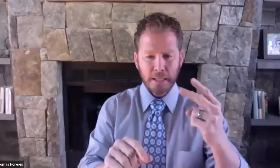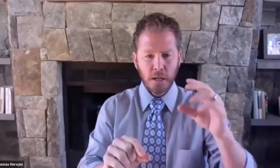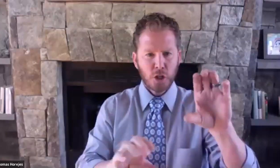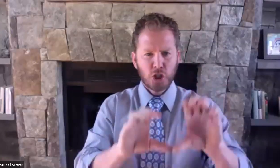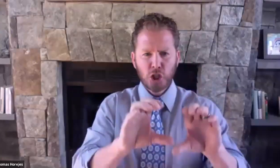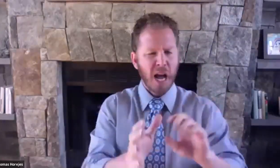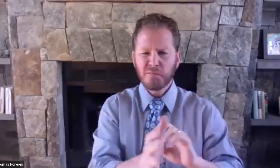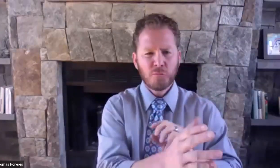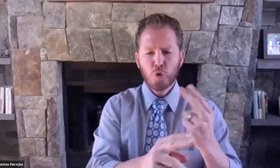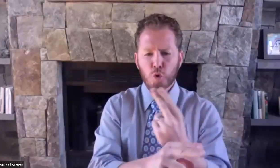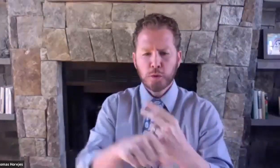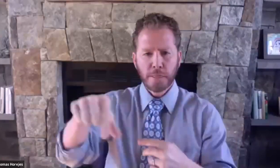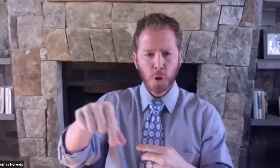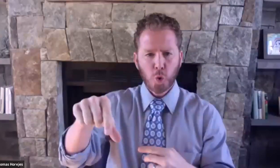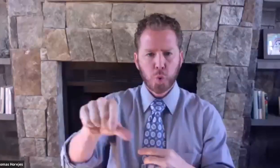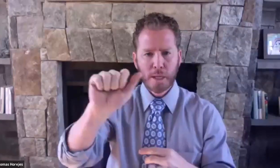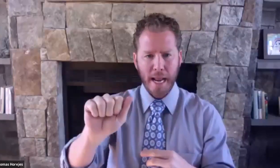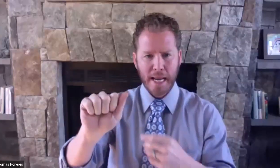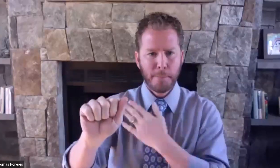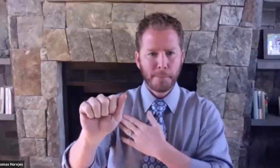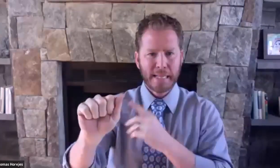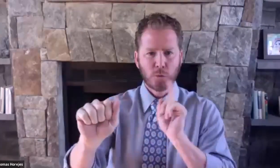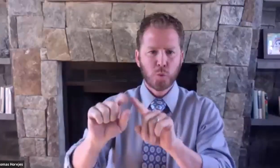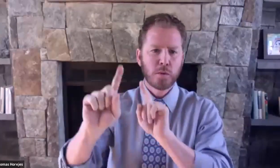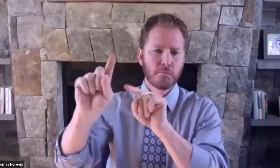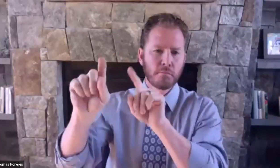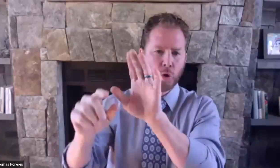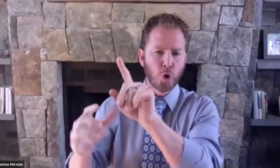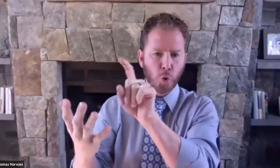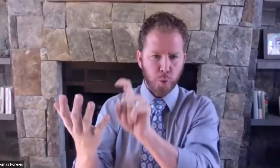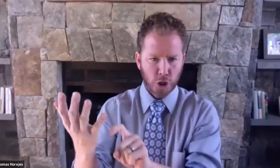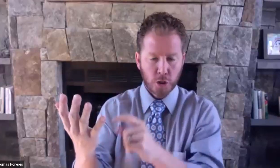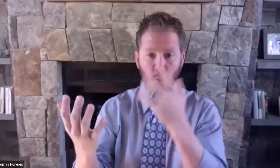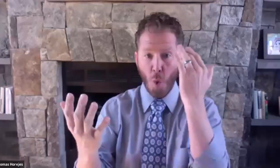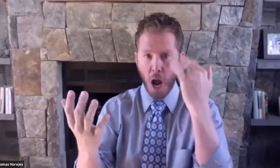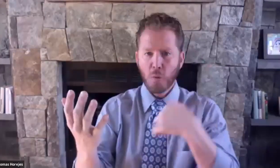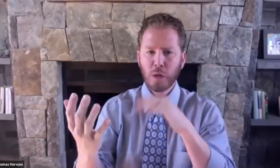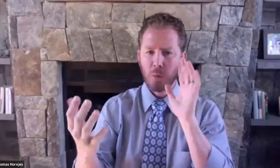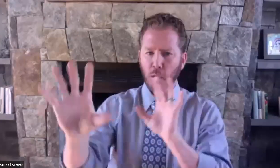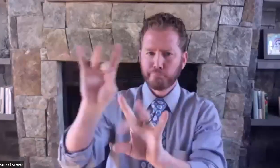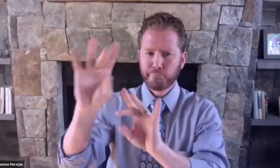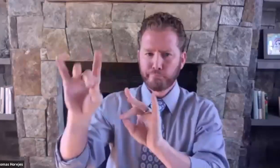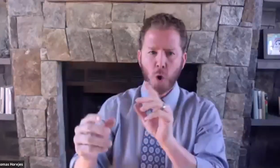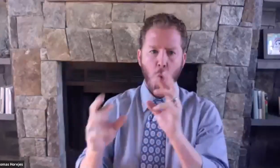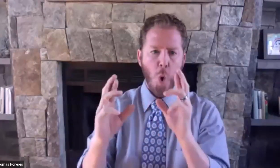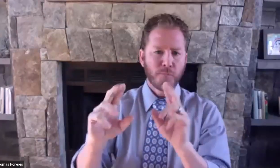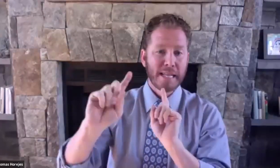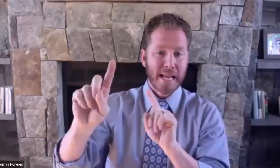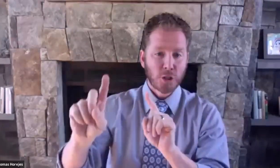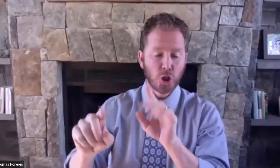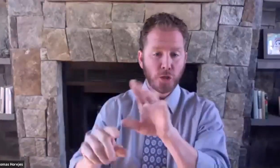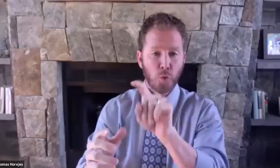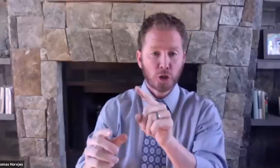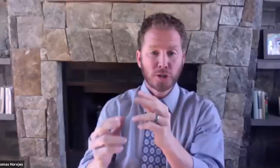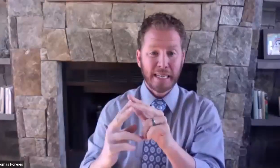bottom of your Zoom screen, please use the Q&A feature to pose questions. That's